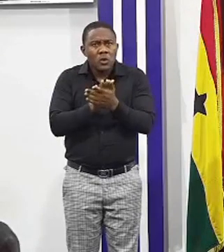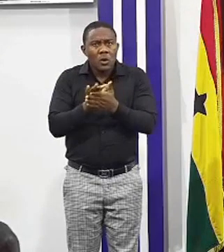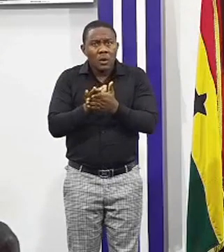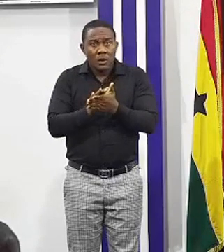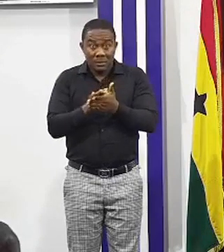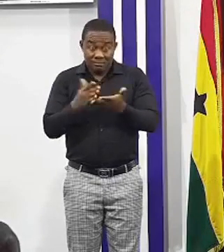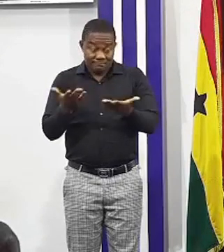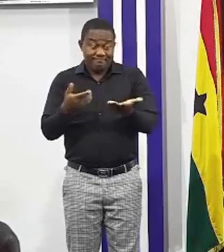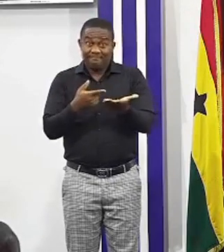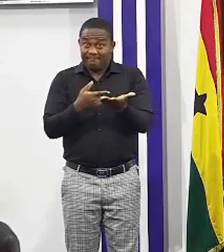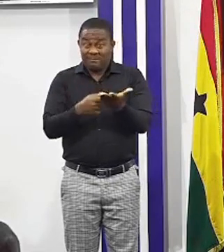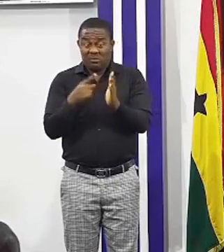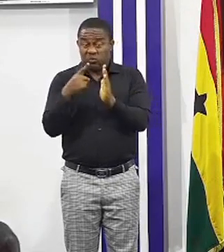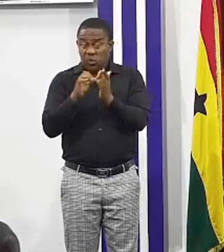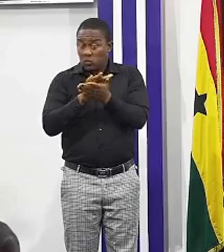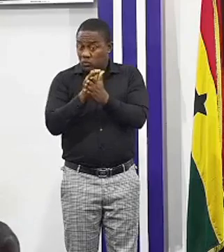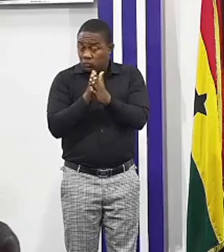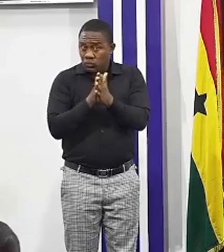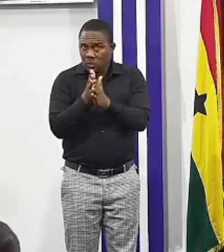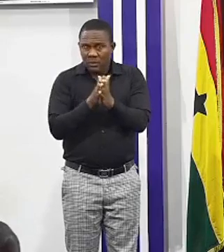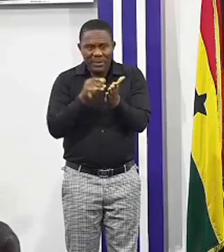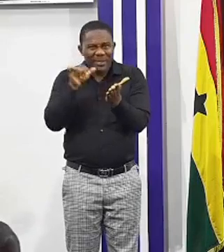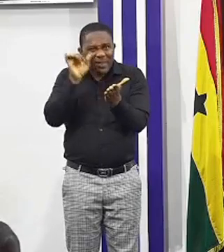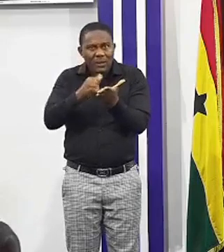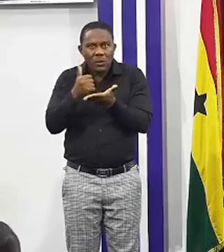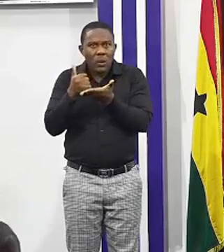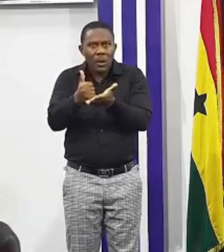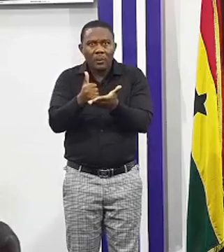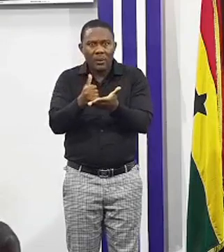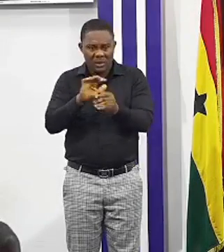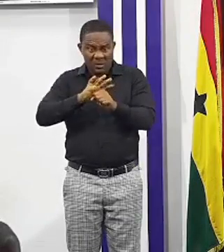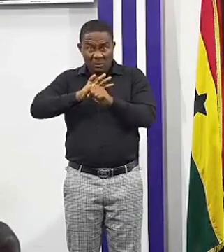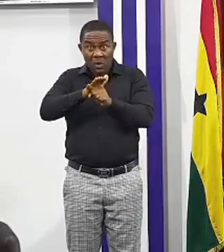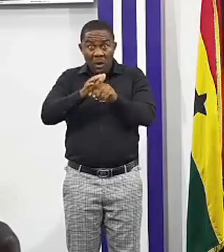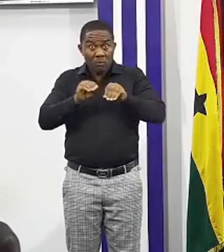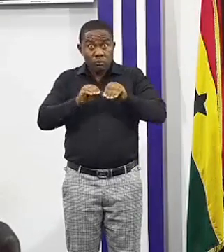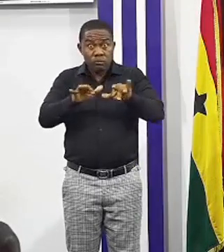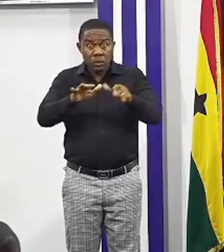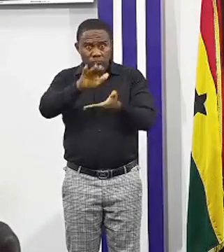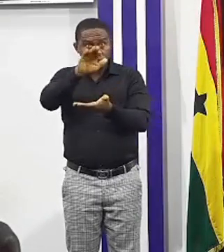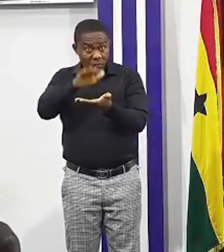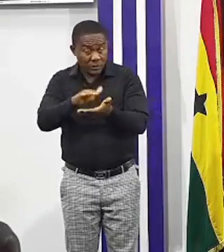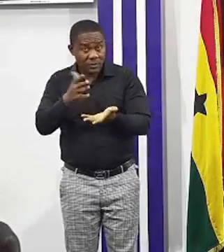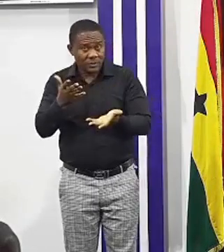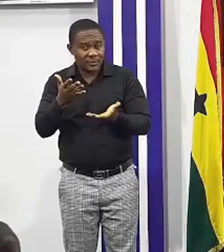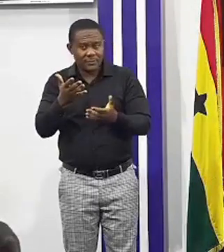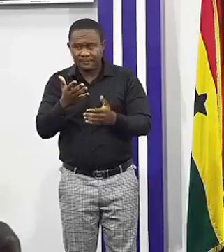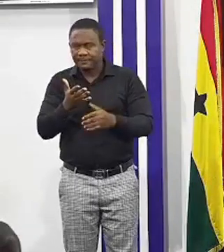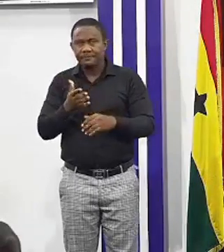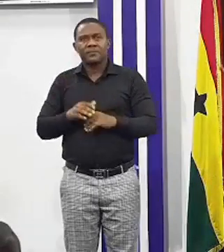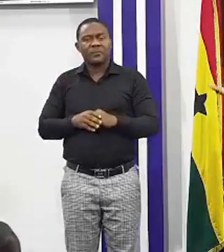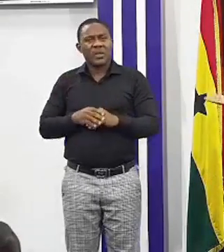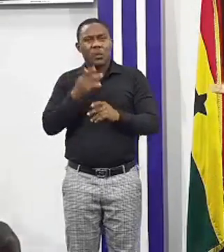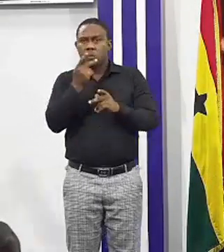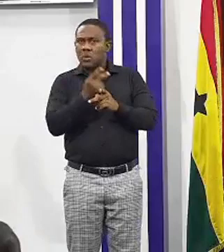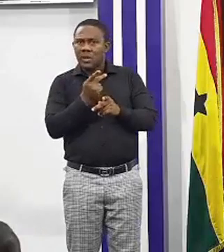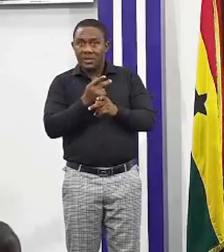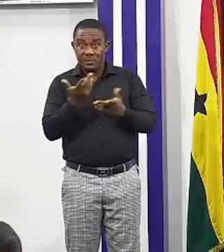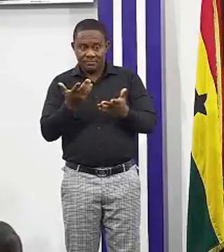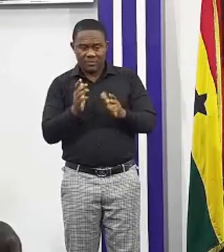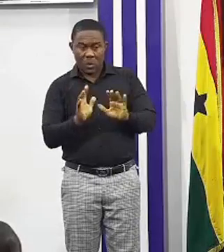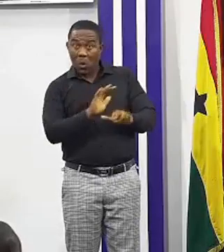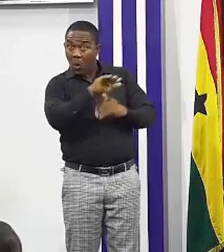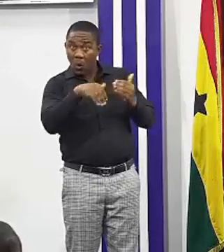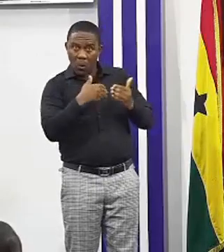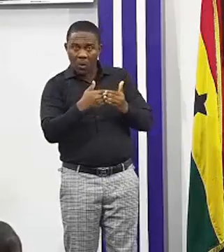and which the science says has the ability to cut the transmission rate. He was maintaining all the old ones and he was going to add